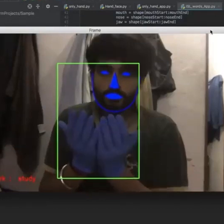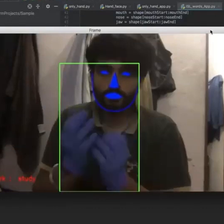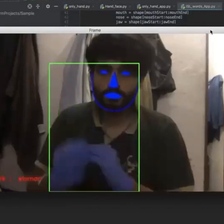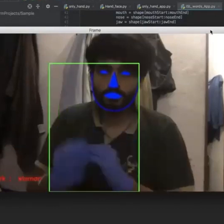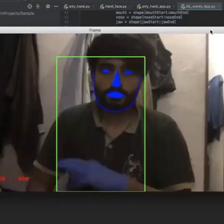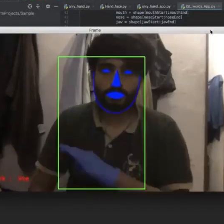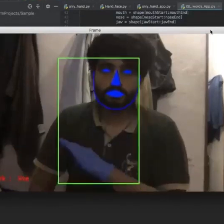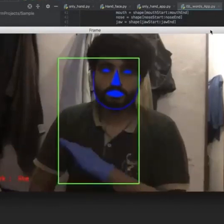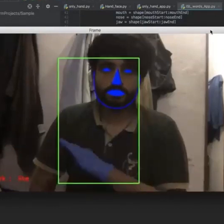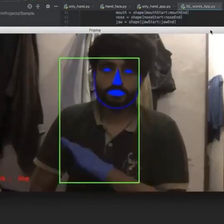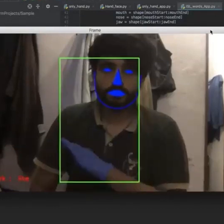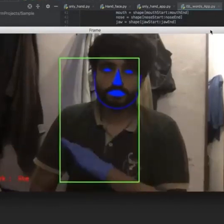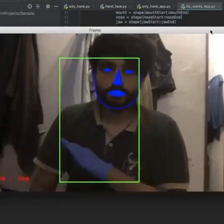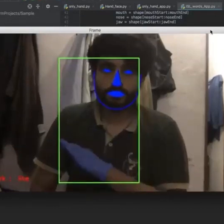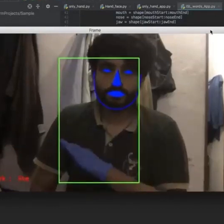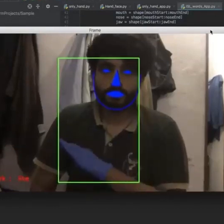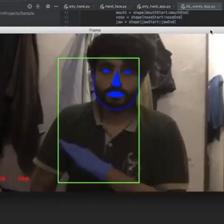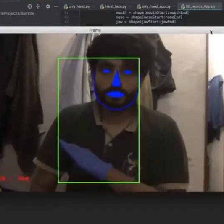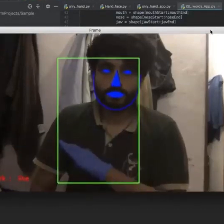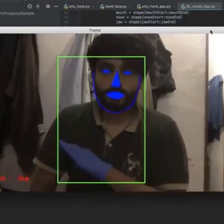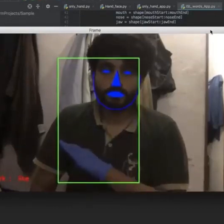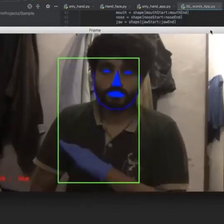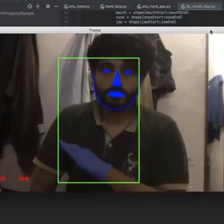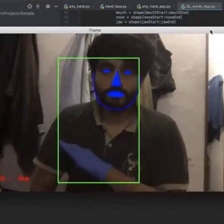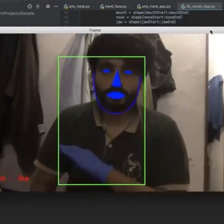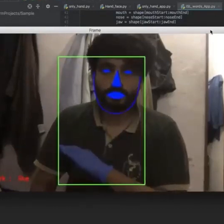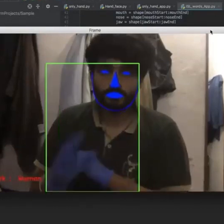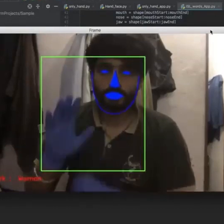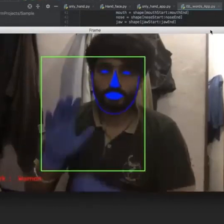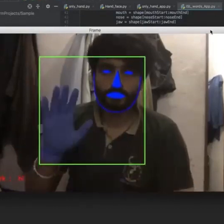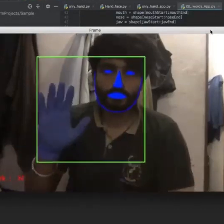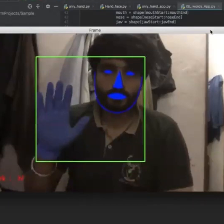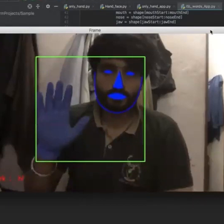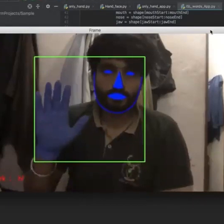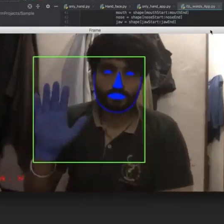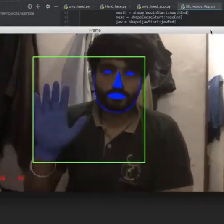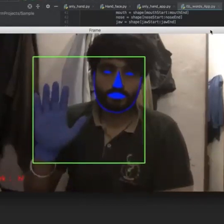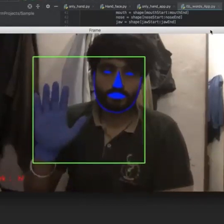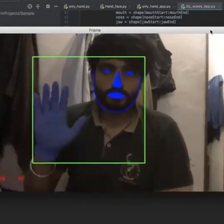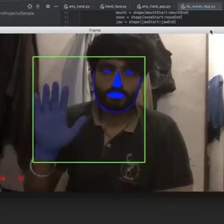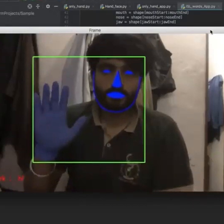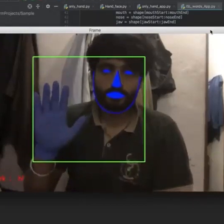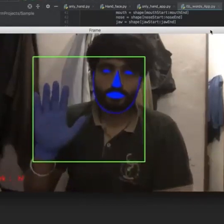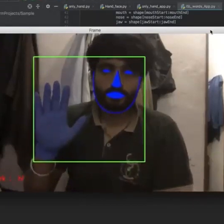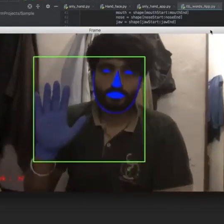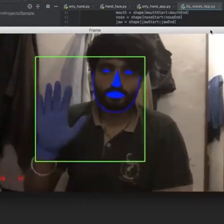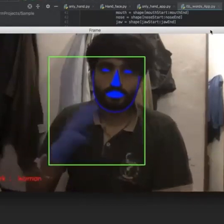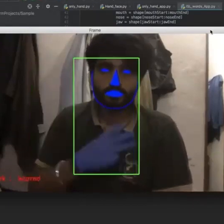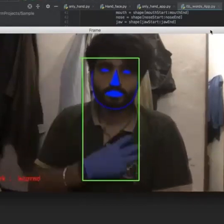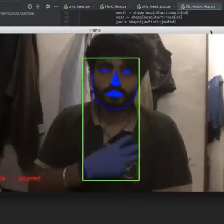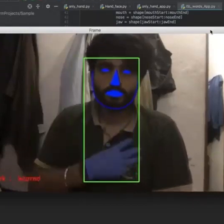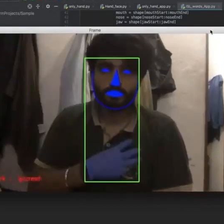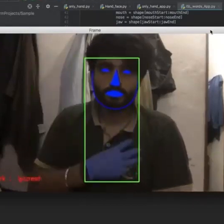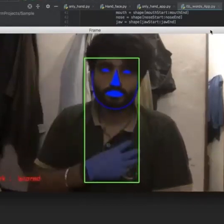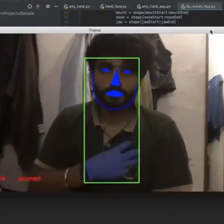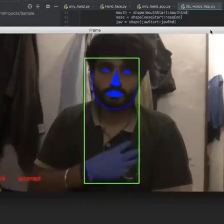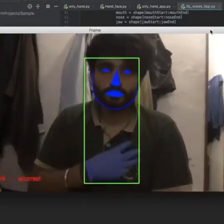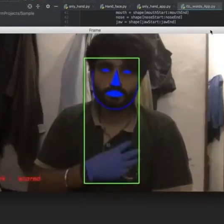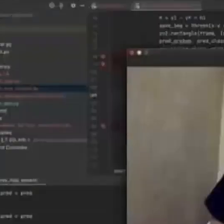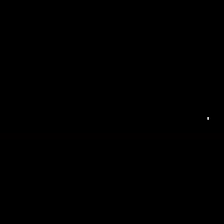And this made my model to be lightweight and it could even scale to reach millions of people.